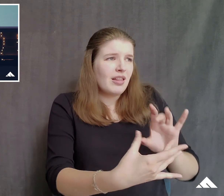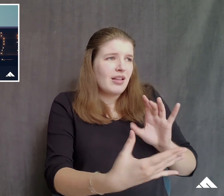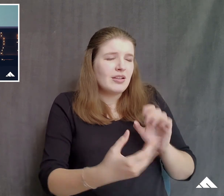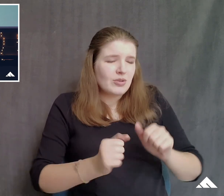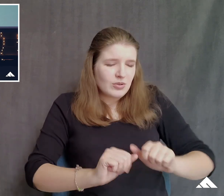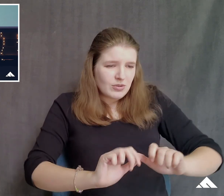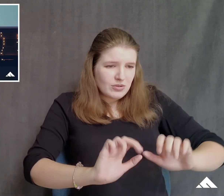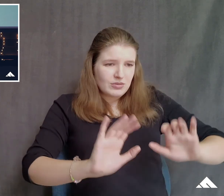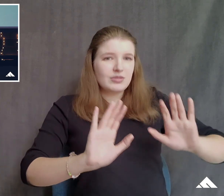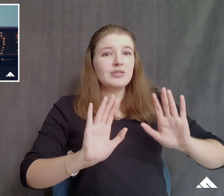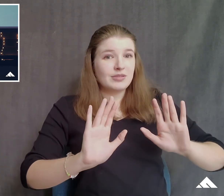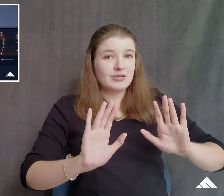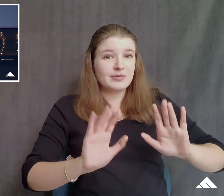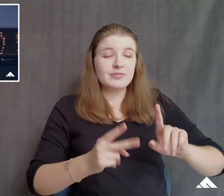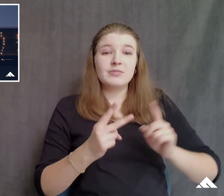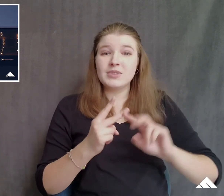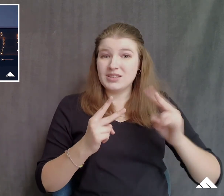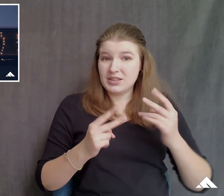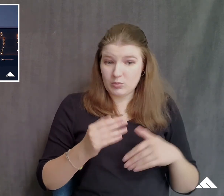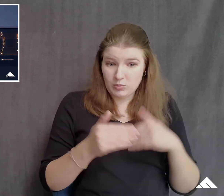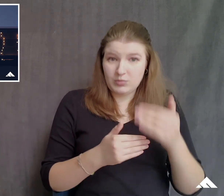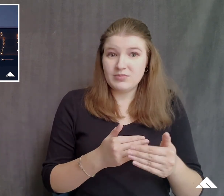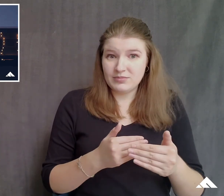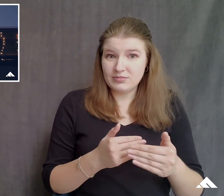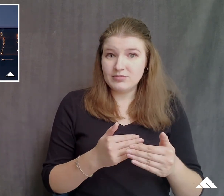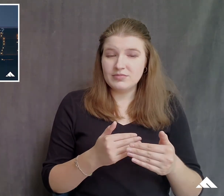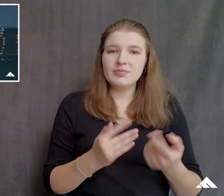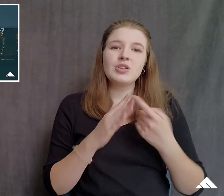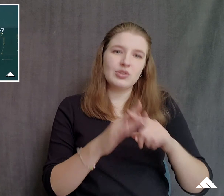The second step, start right now. Start today.